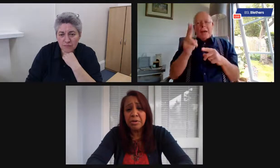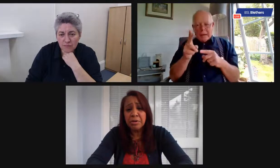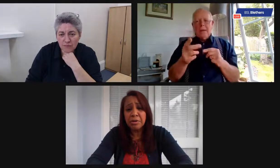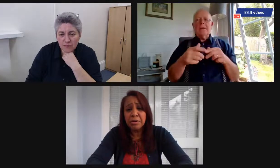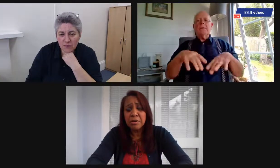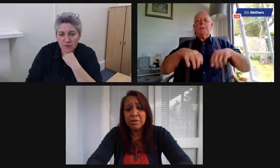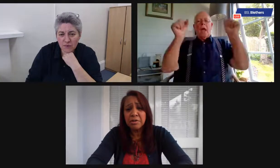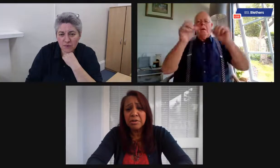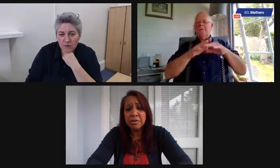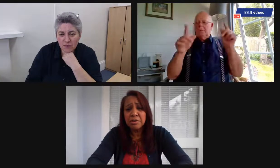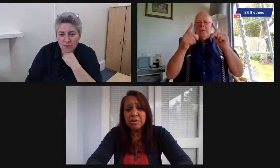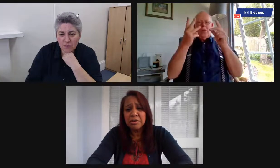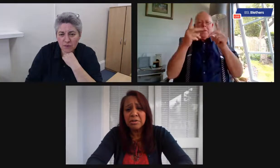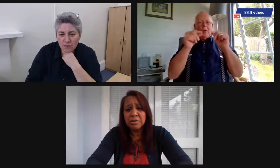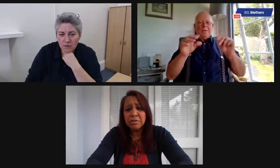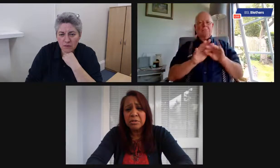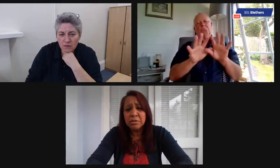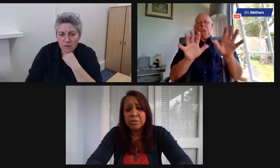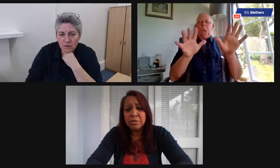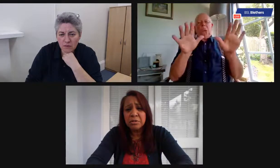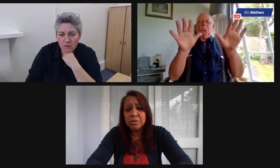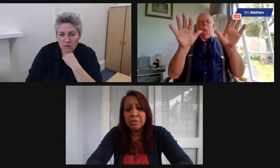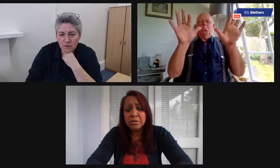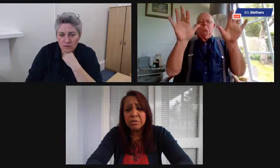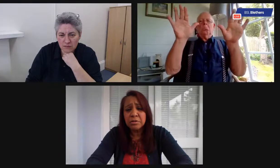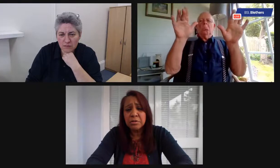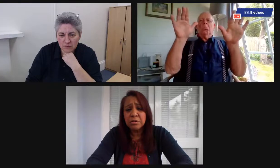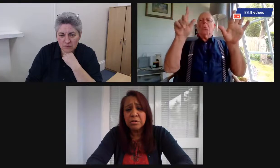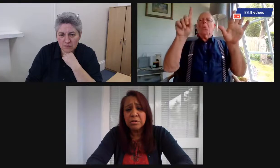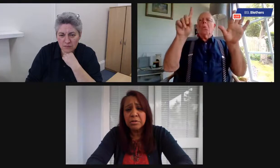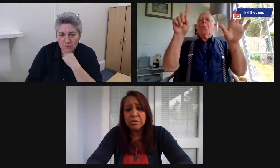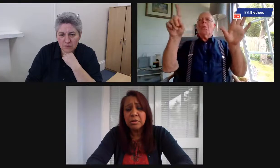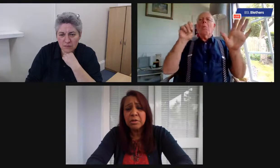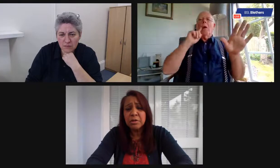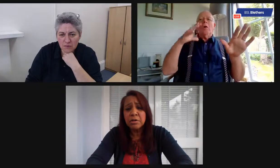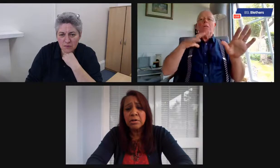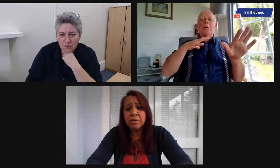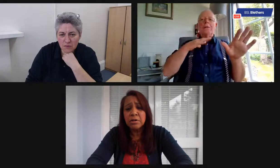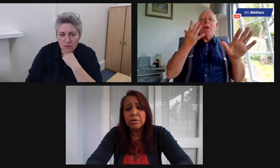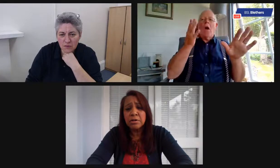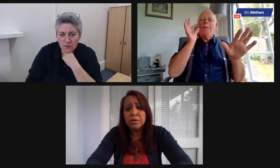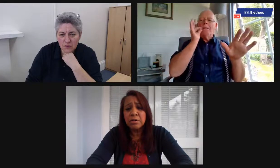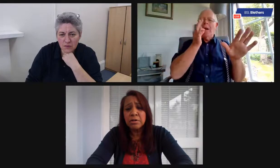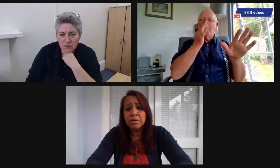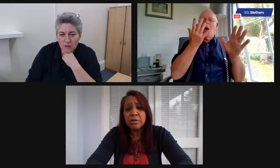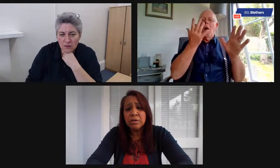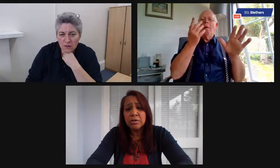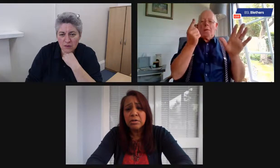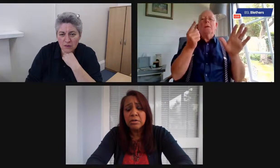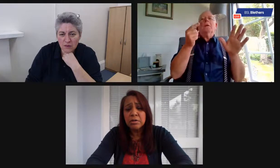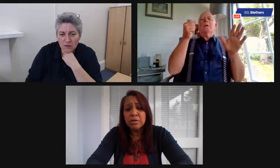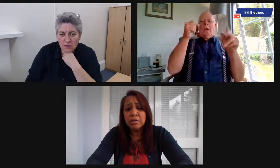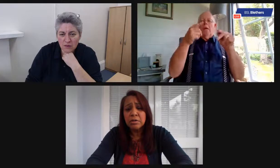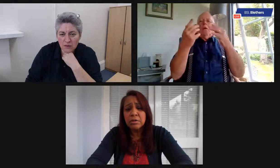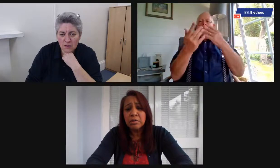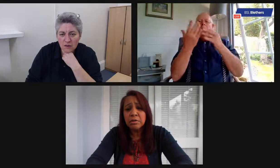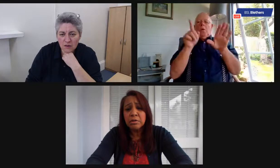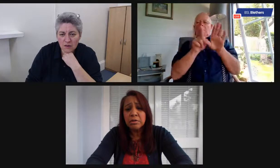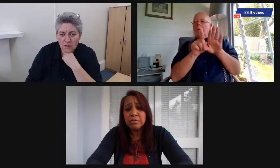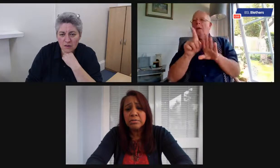plant. And again, it's about adaptation. It starts with the 3 points, 3-pointed leaves. And when it gets to the